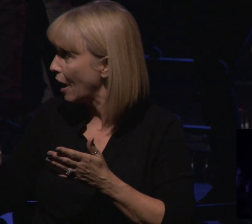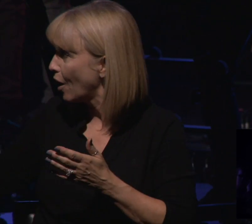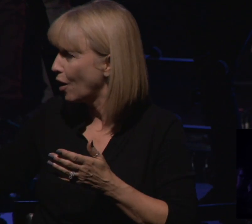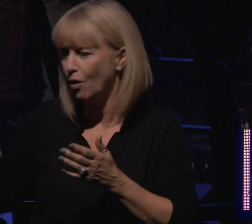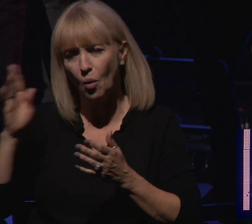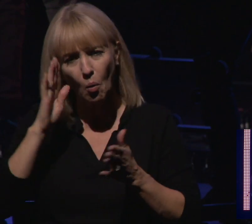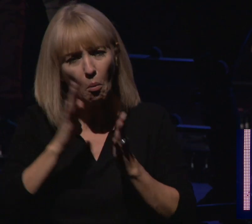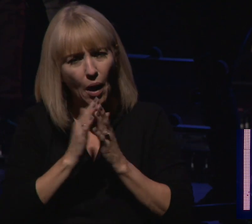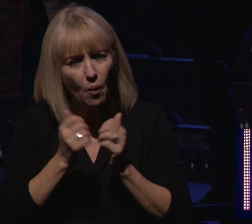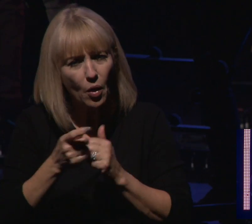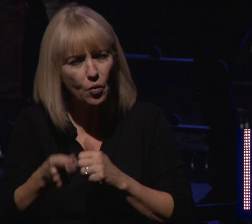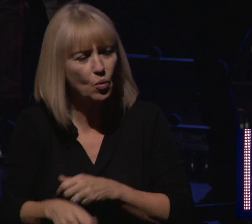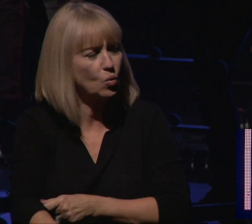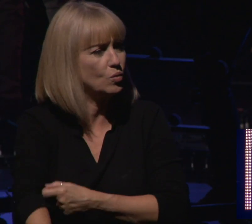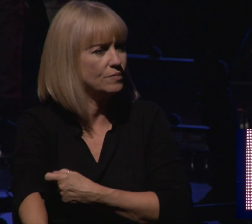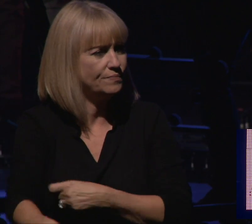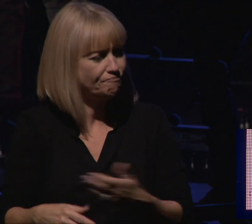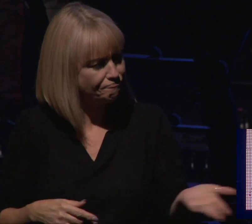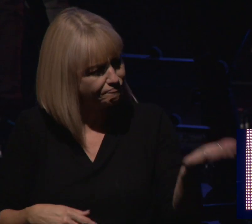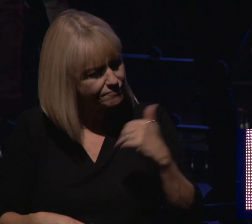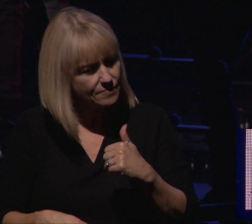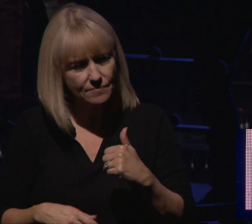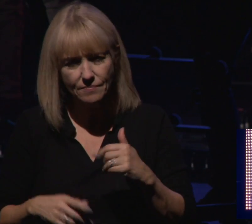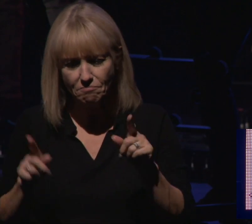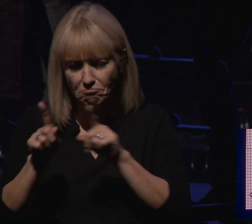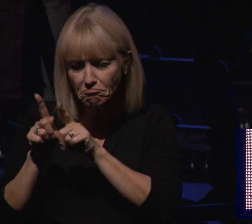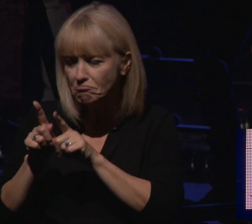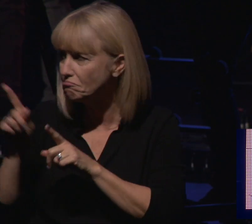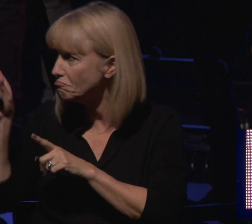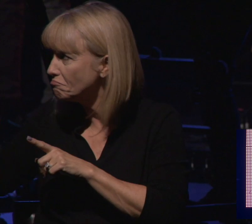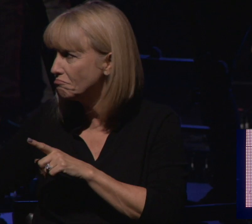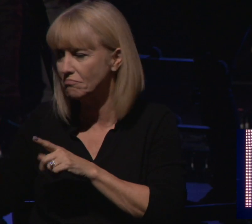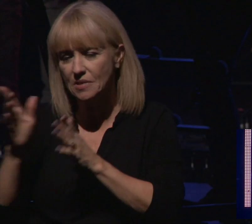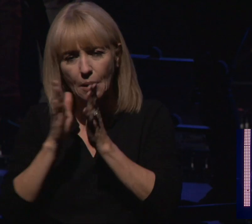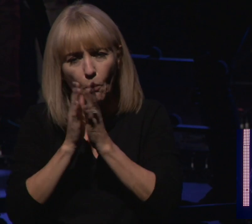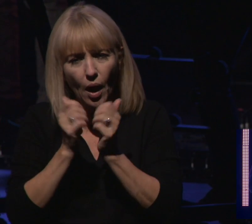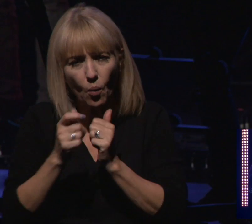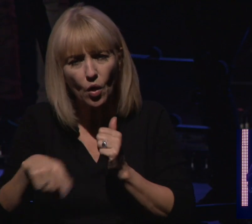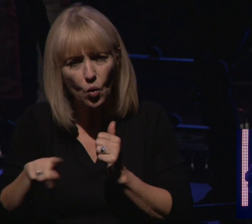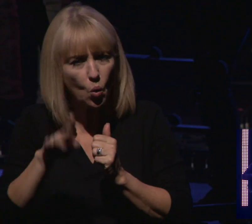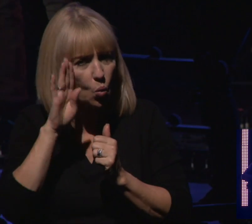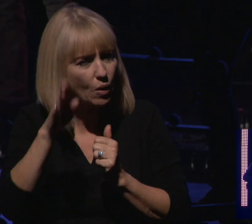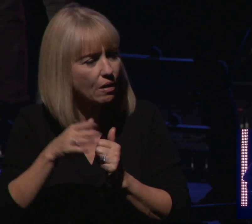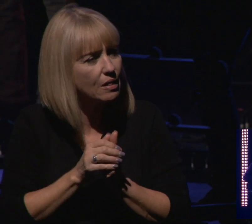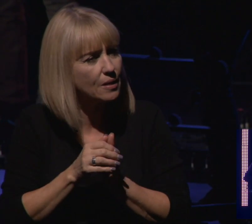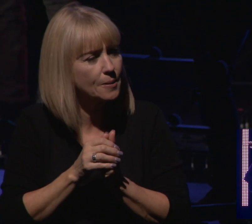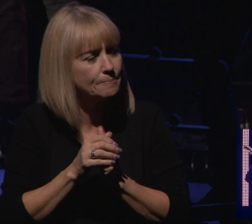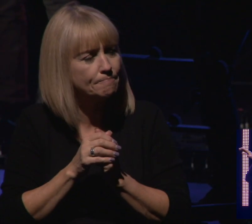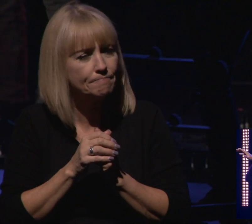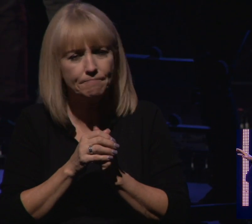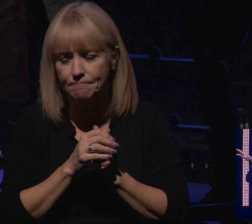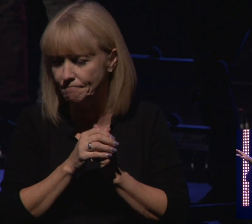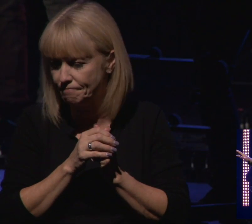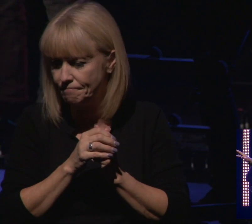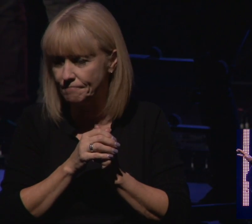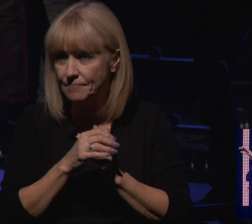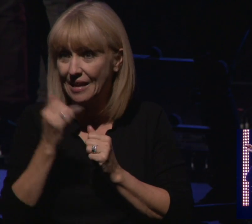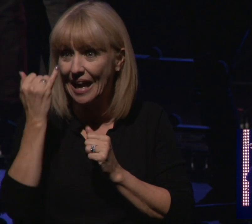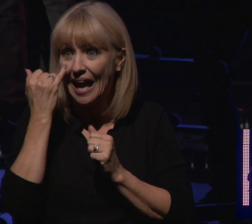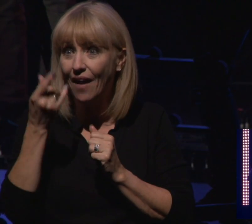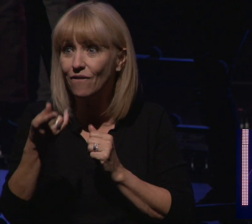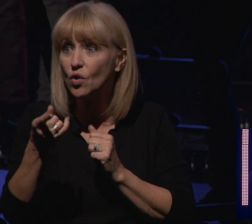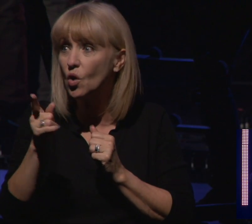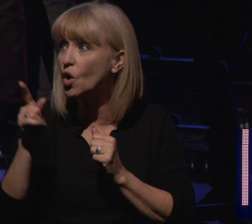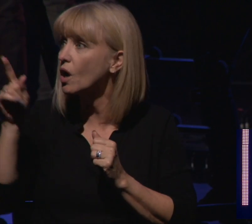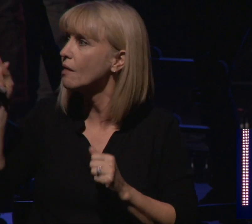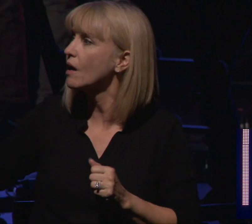When you go to that place, you'll go to a private spot and someone will pray with you. If you're in the room, we invite you to go over to the side over here. And there'll be